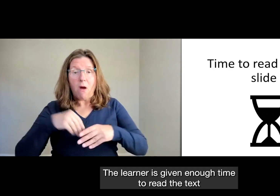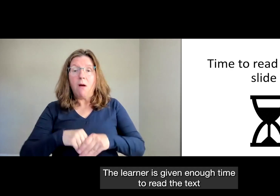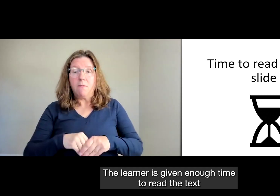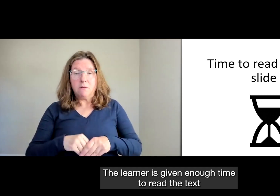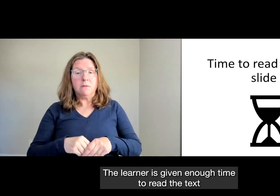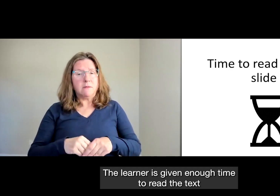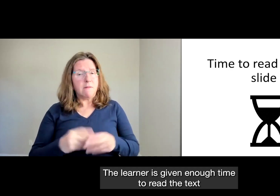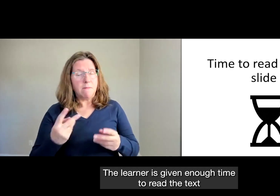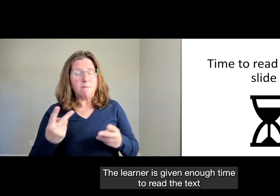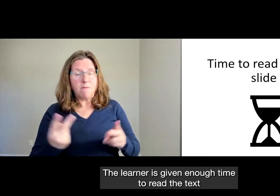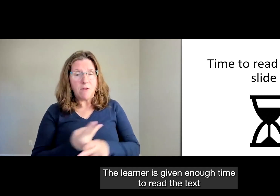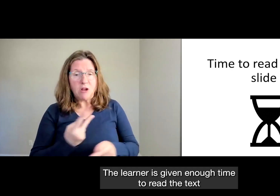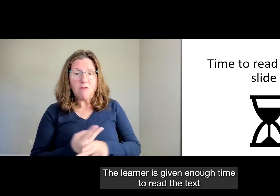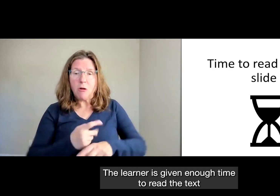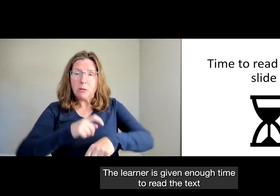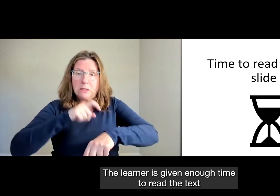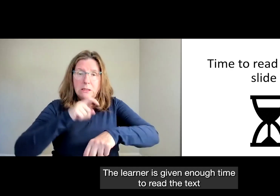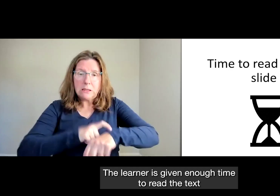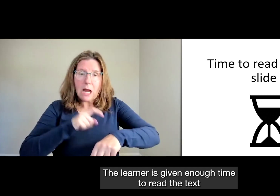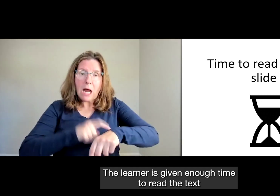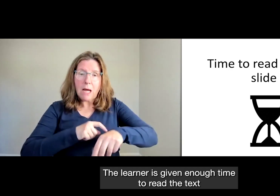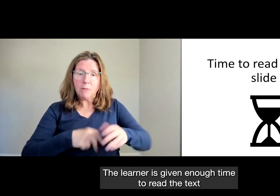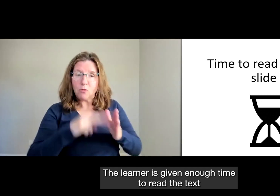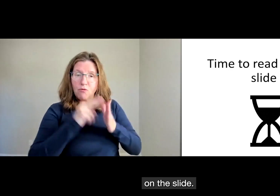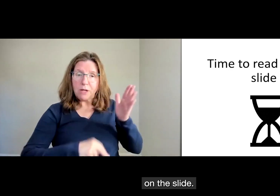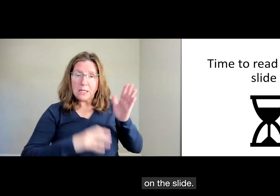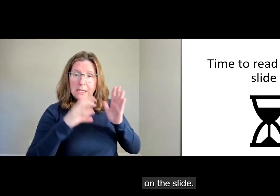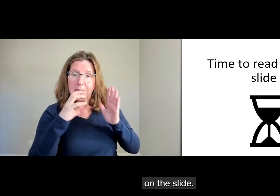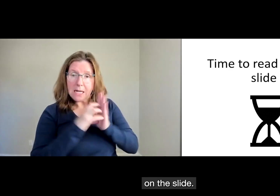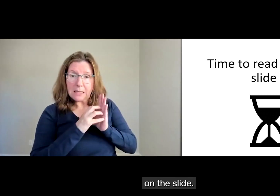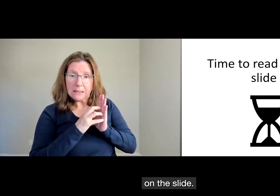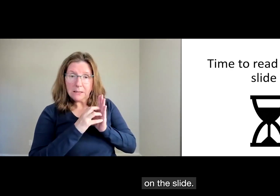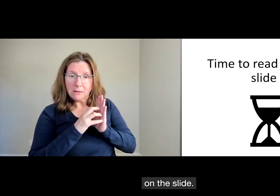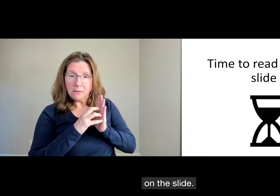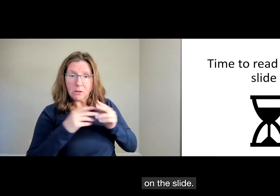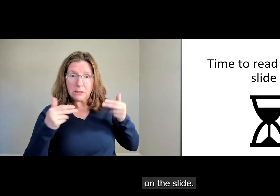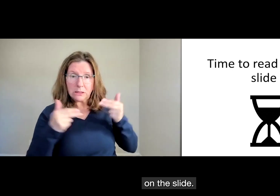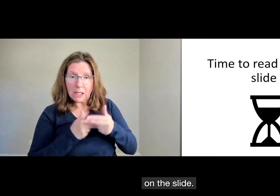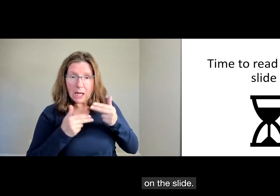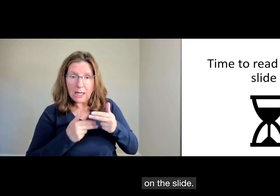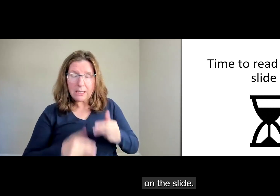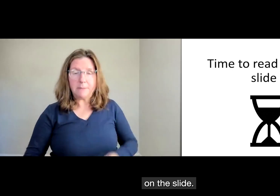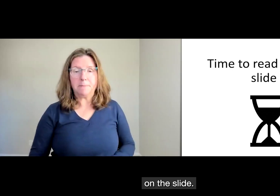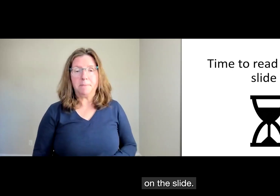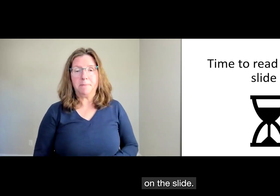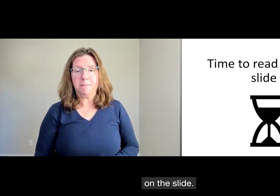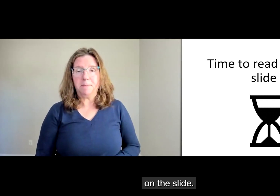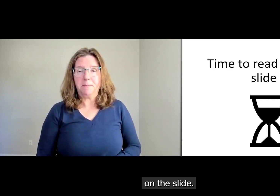The learner is given enough time to read the text on the slide.